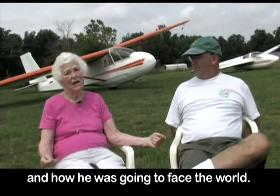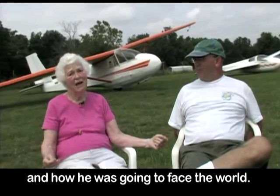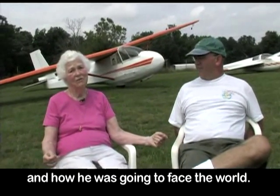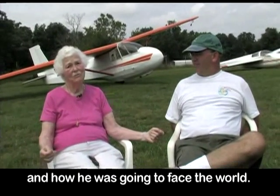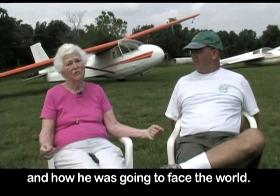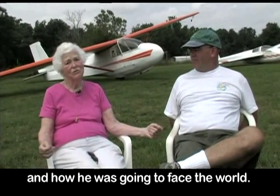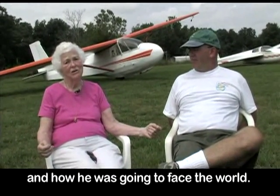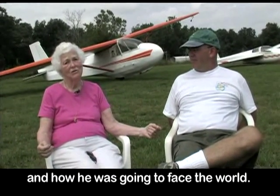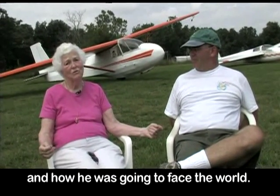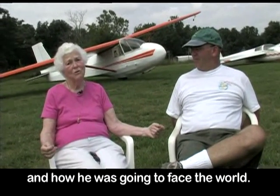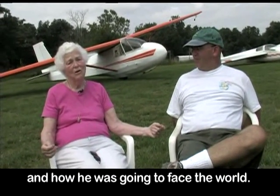how he was going to